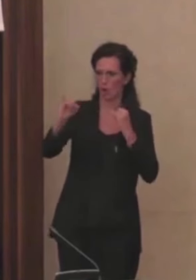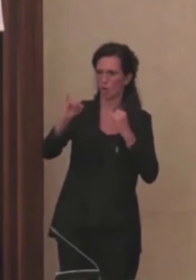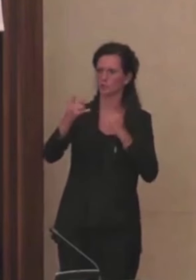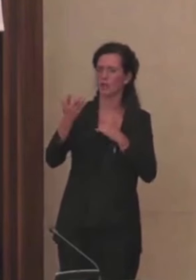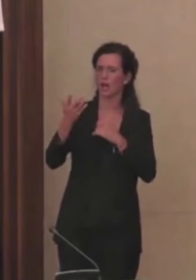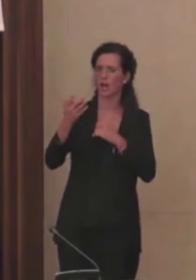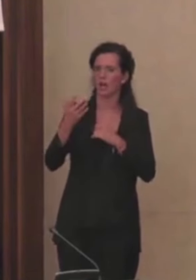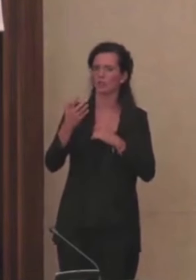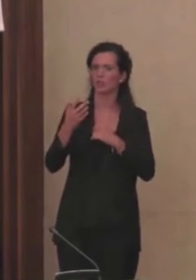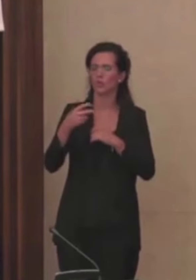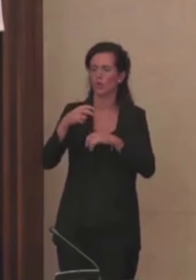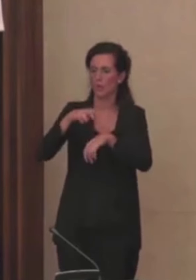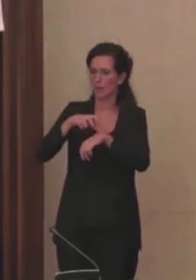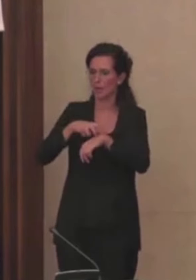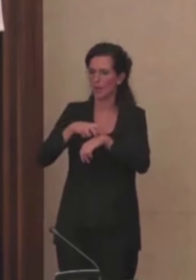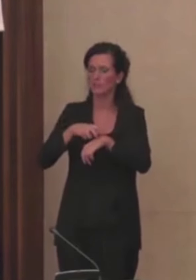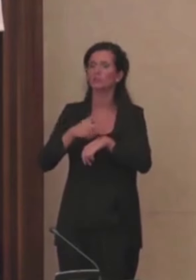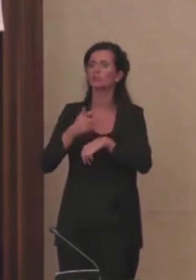or